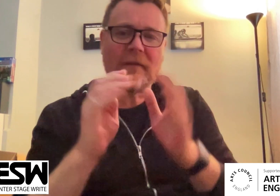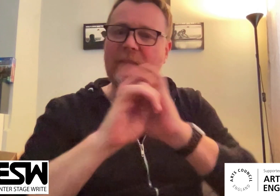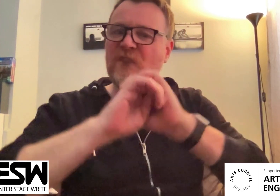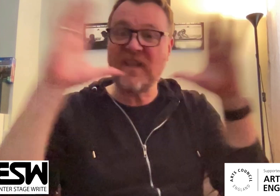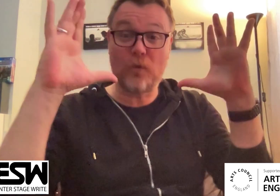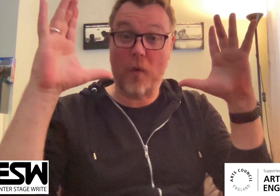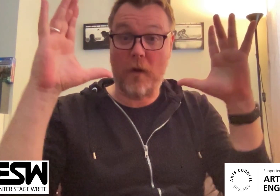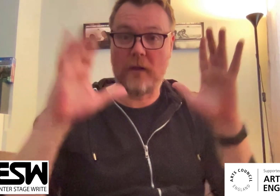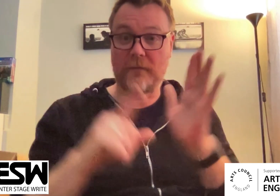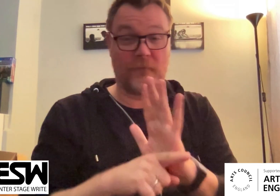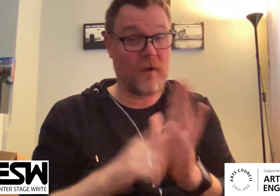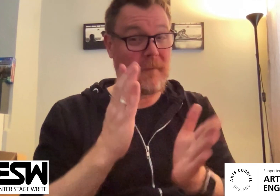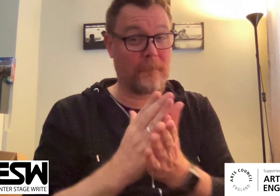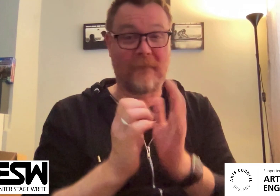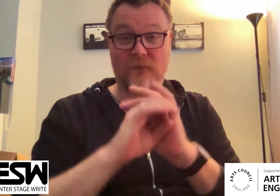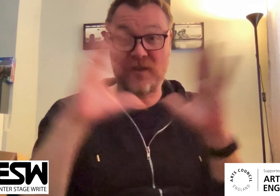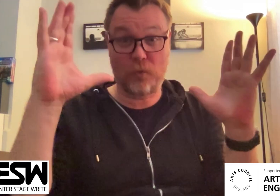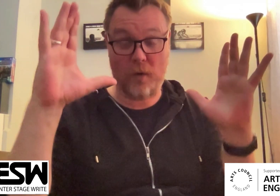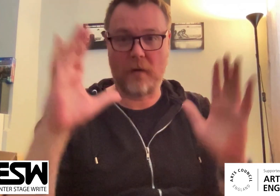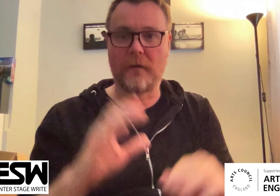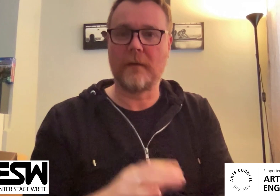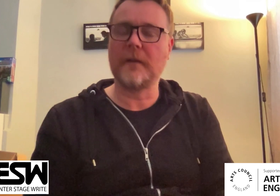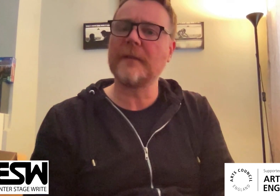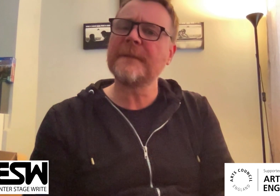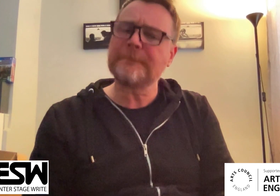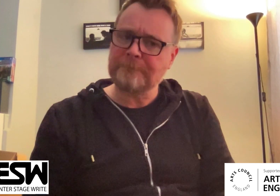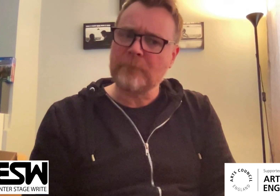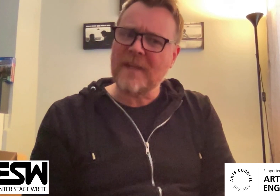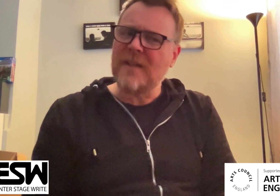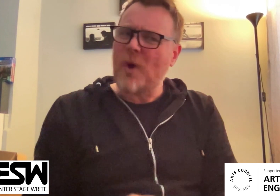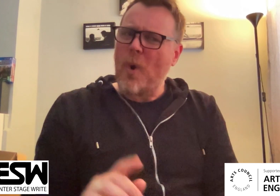more visual. You don't hear their thoughts and feelings. It's a visual art.